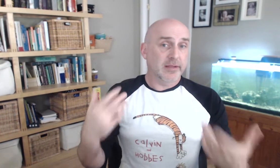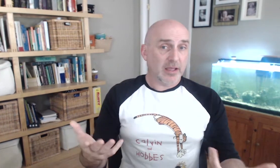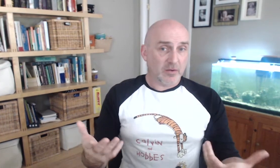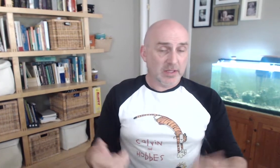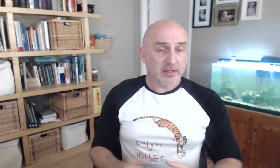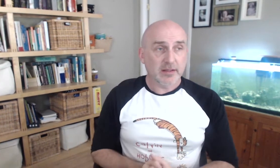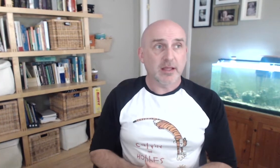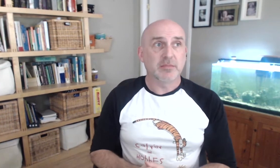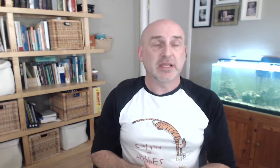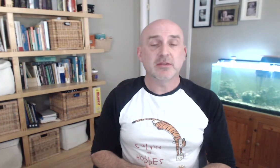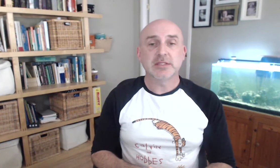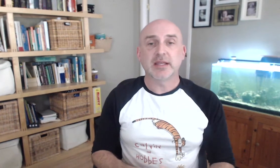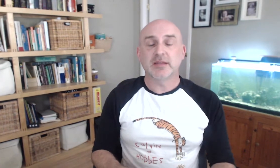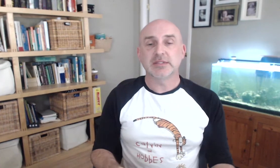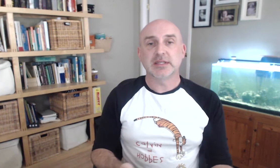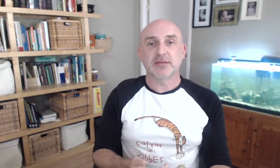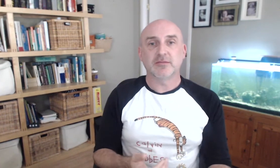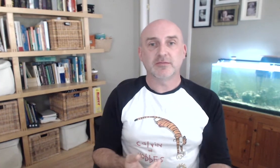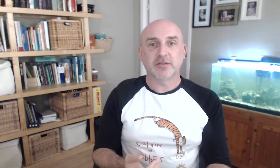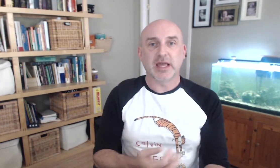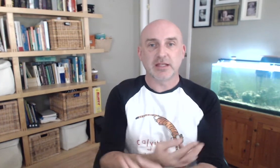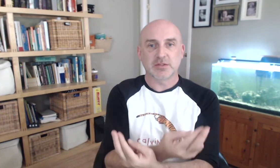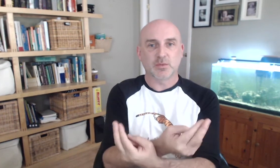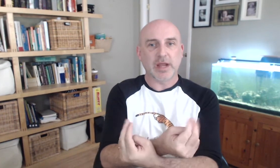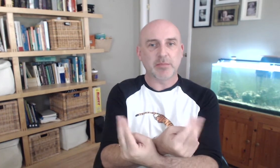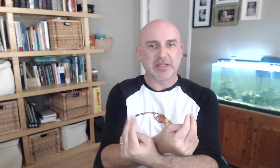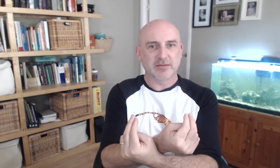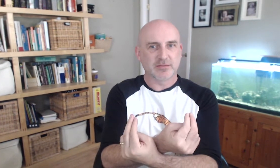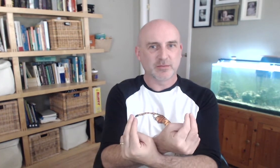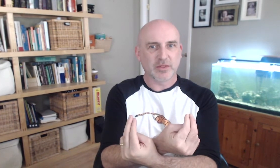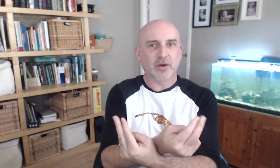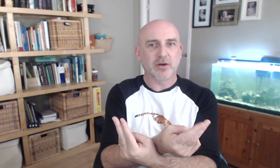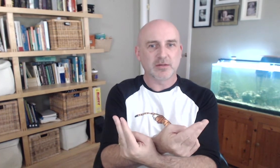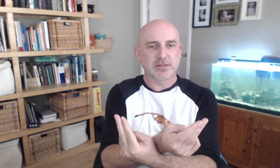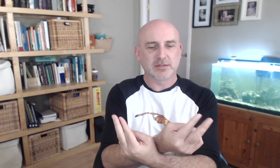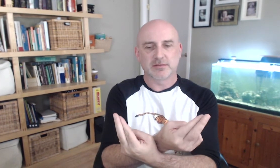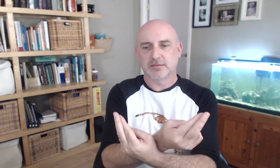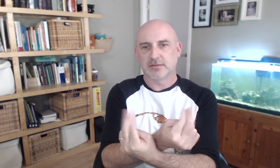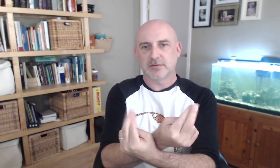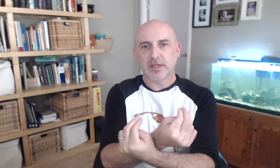Now, the other sign I've seen for that is rabbit with R's, okay?